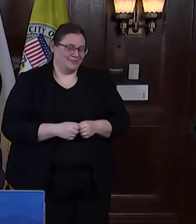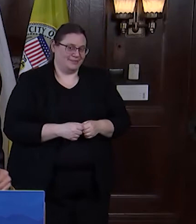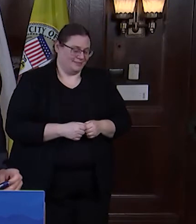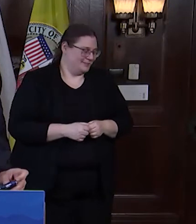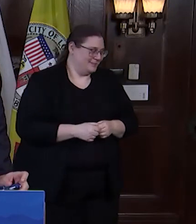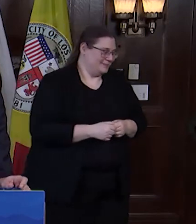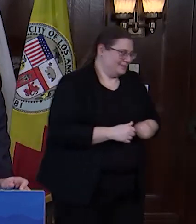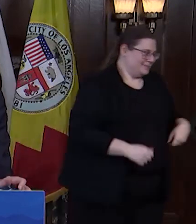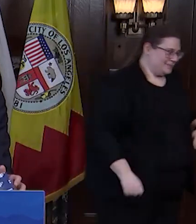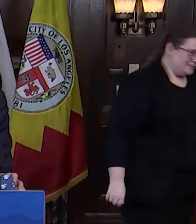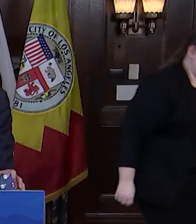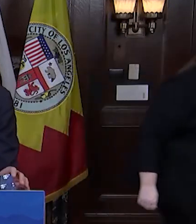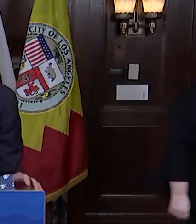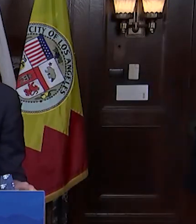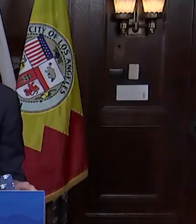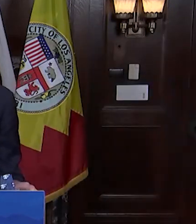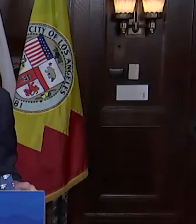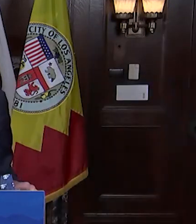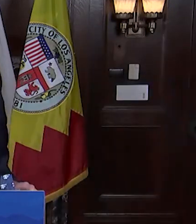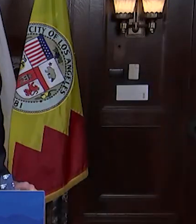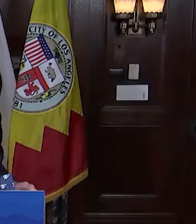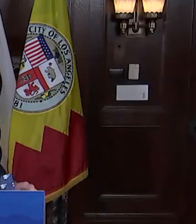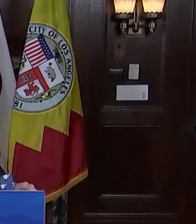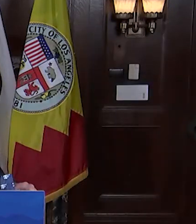Thank you. First question.